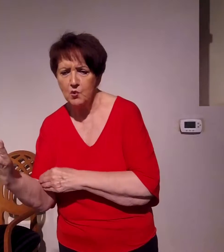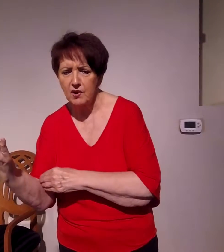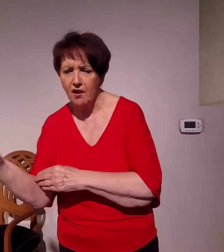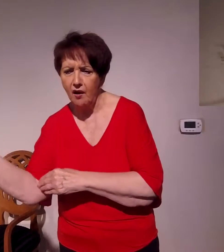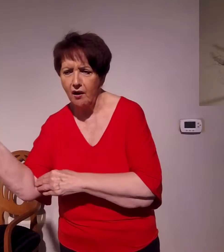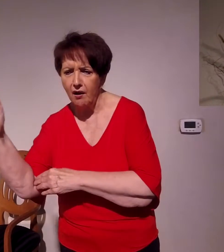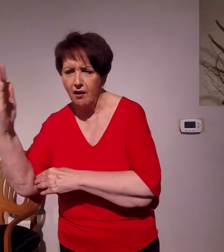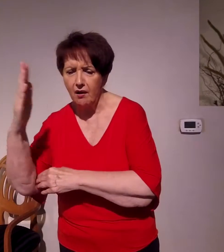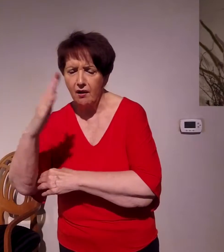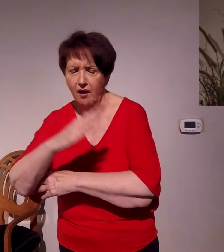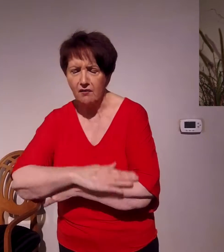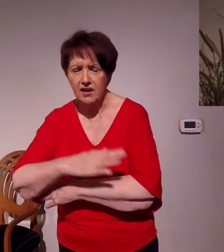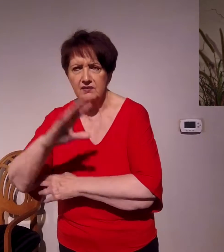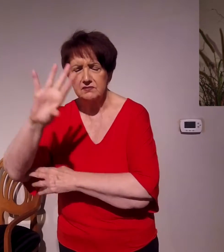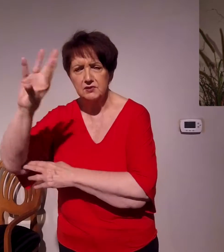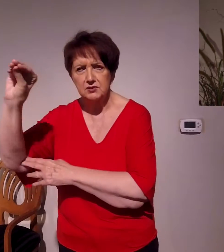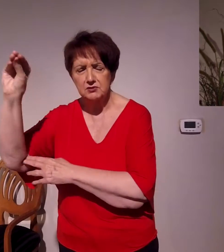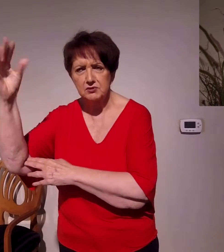and we're in the sun.